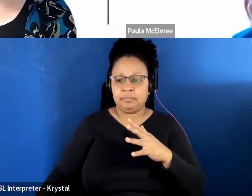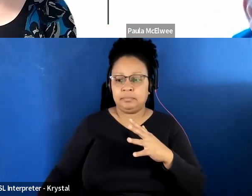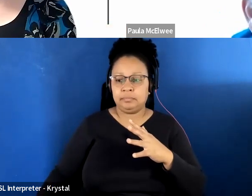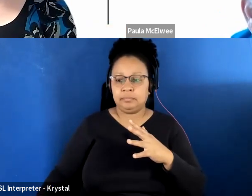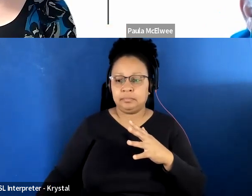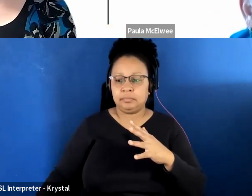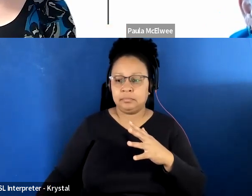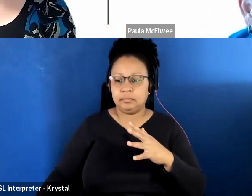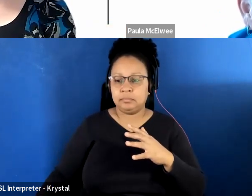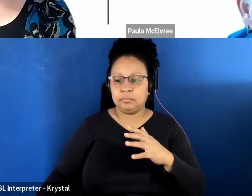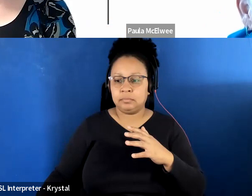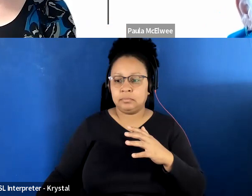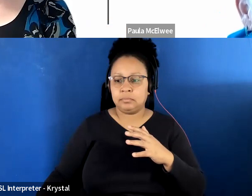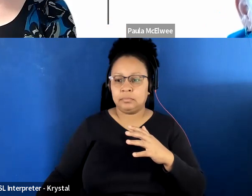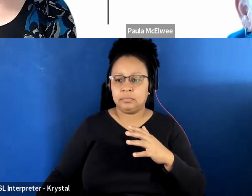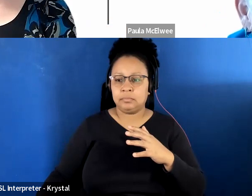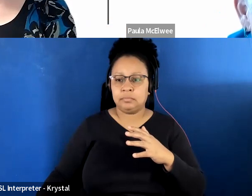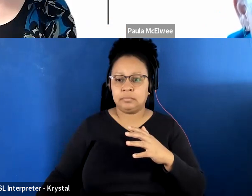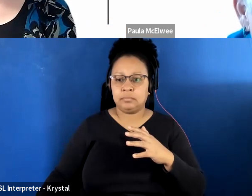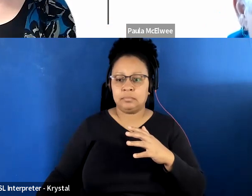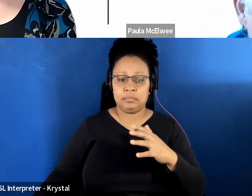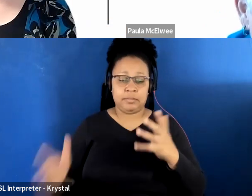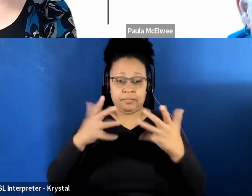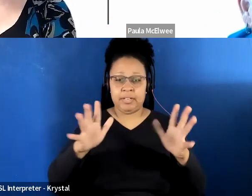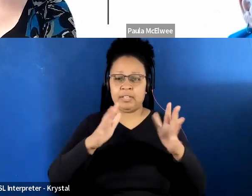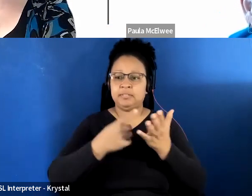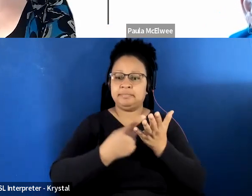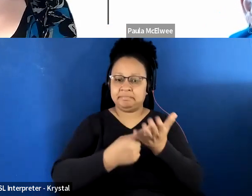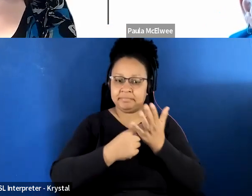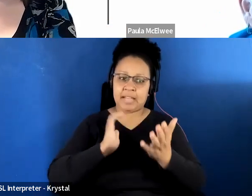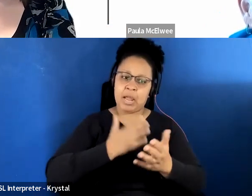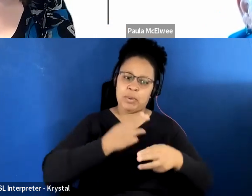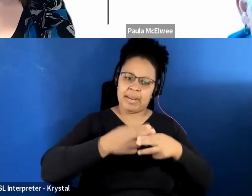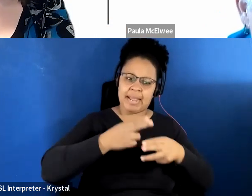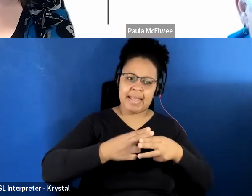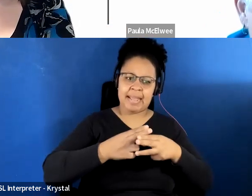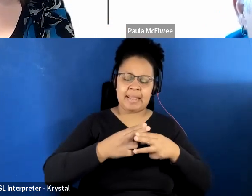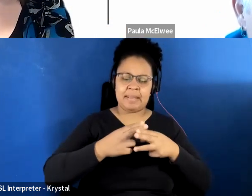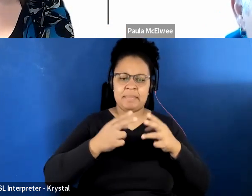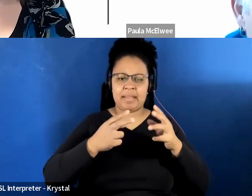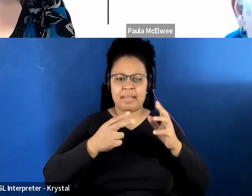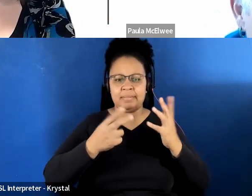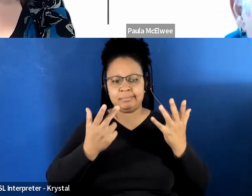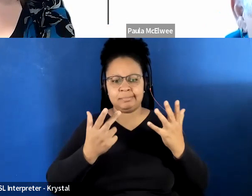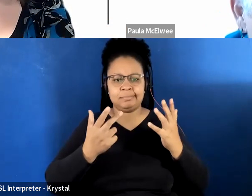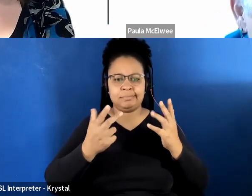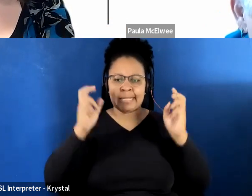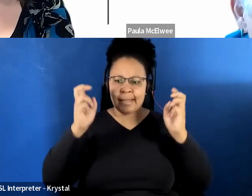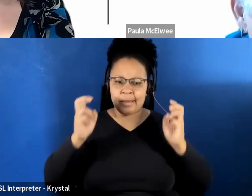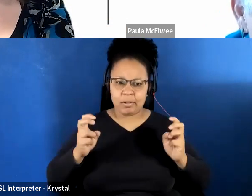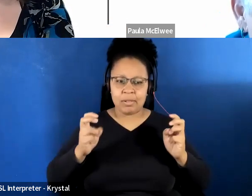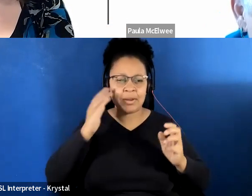So we've already given you our name and our title, which we know is kind of long, but we struggled